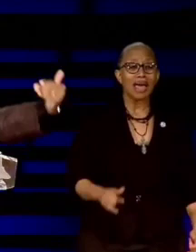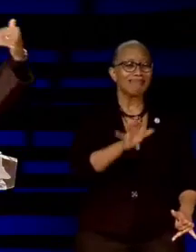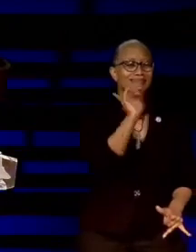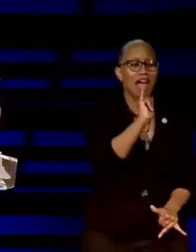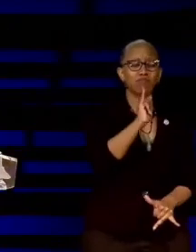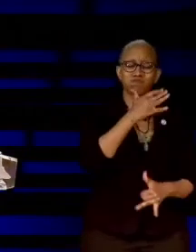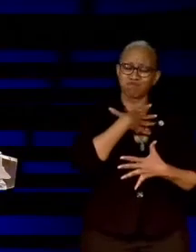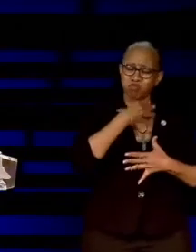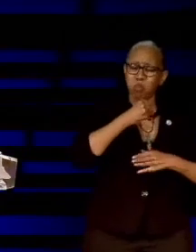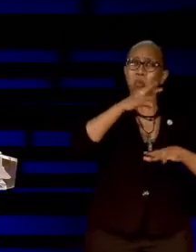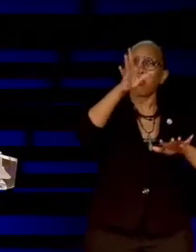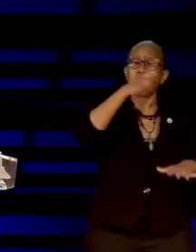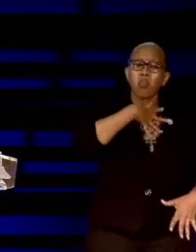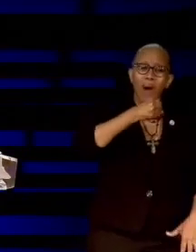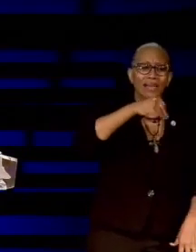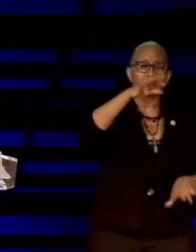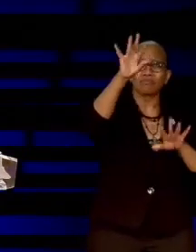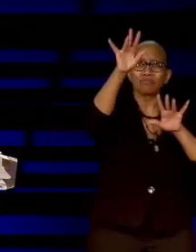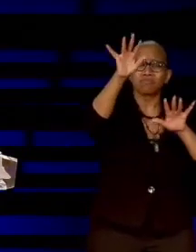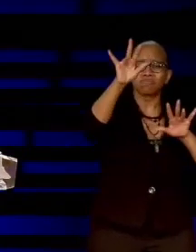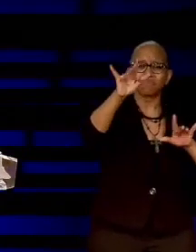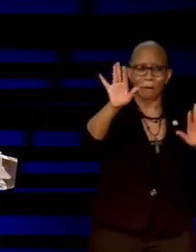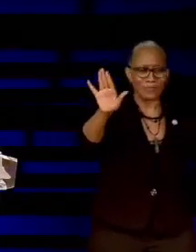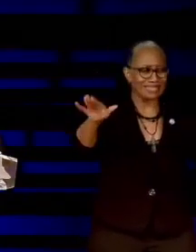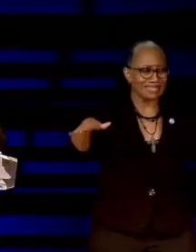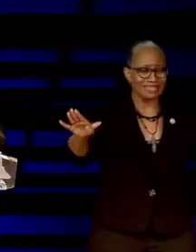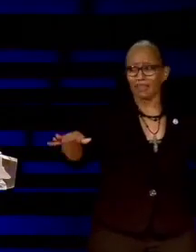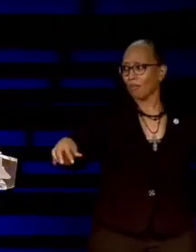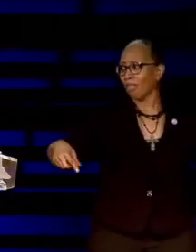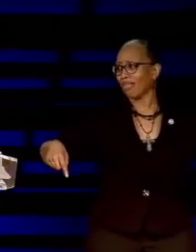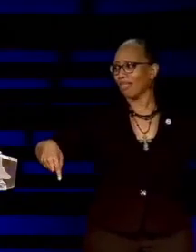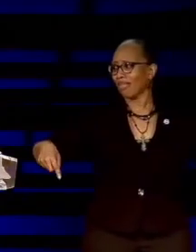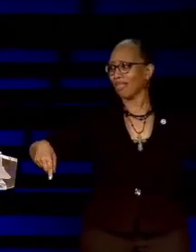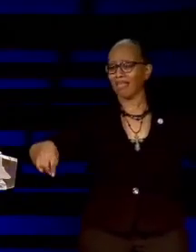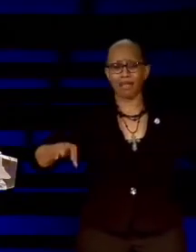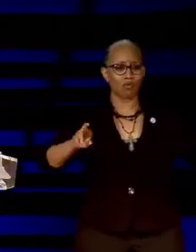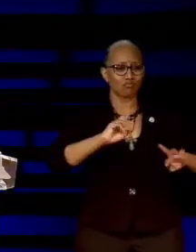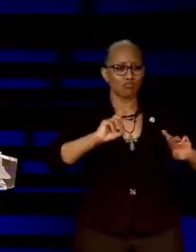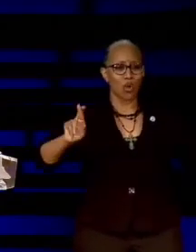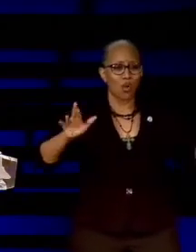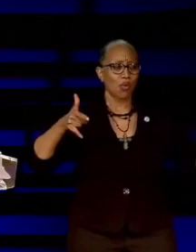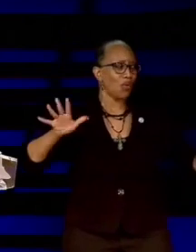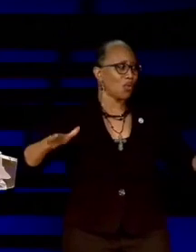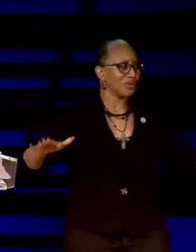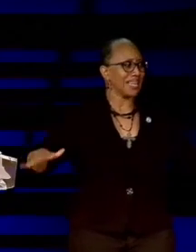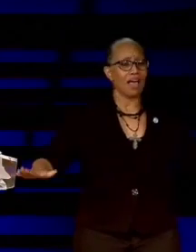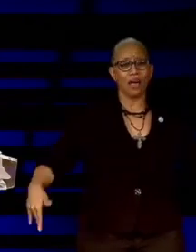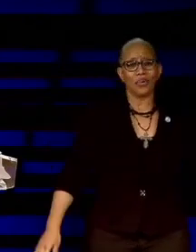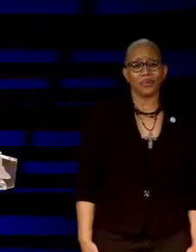white fullness. Y'all be seated. It makes me nervous. I got to run here.